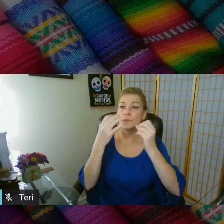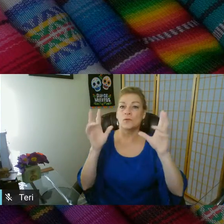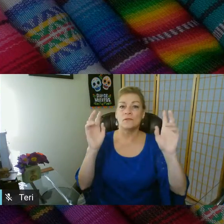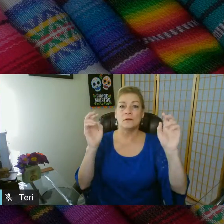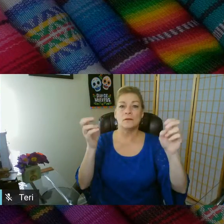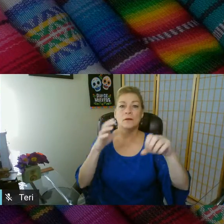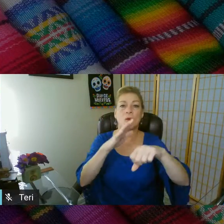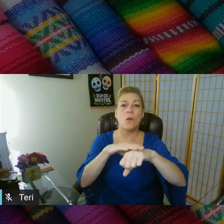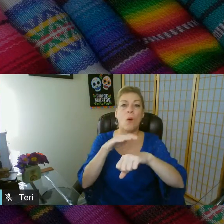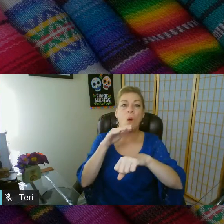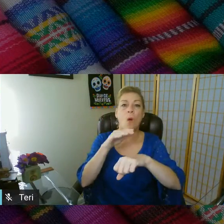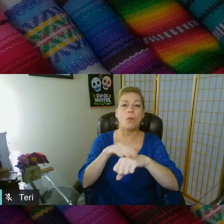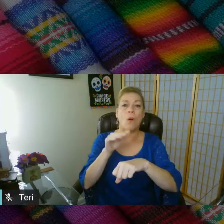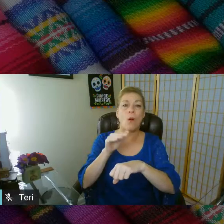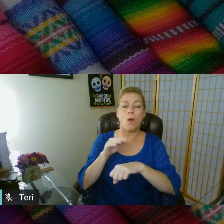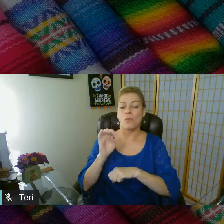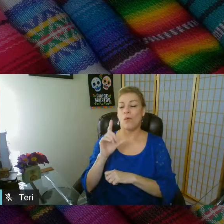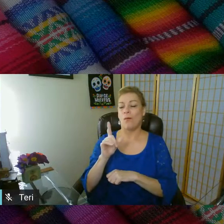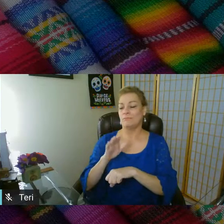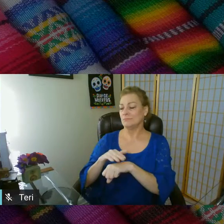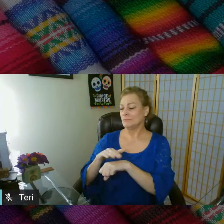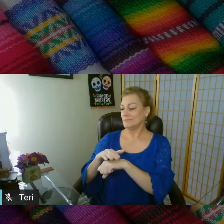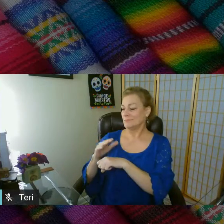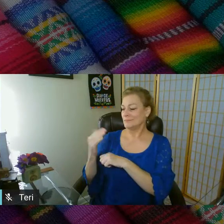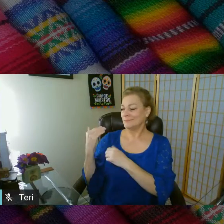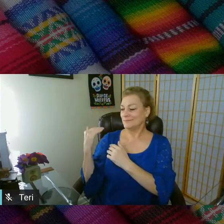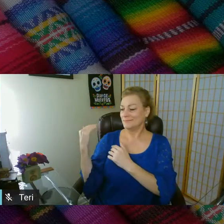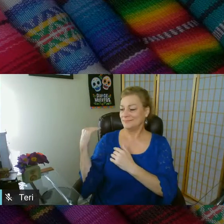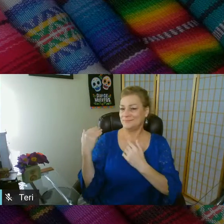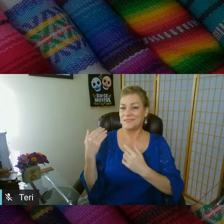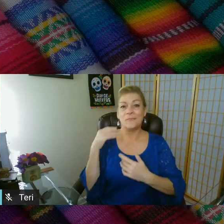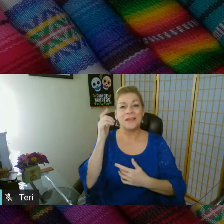all ancestors, we probably hear them saying, remember me.